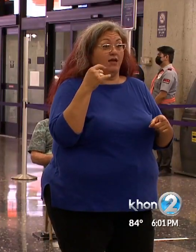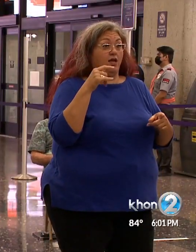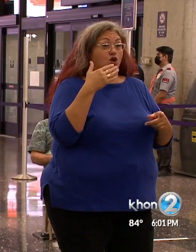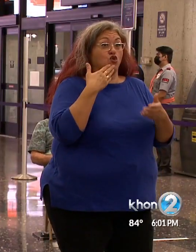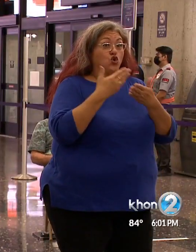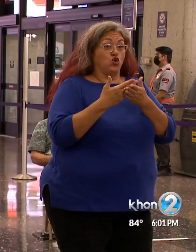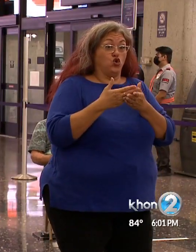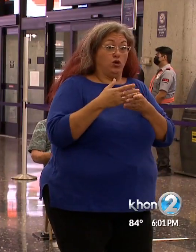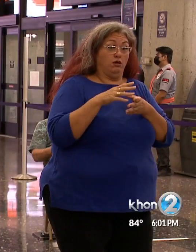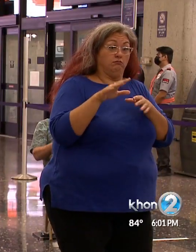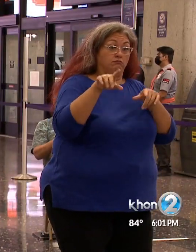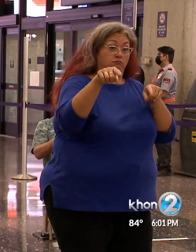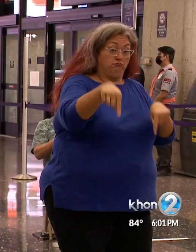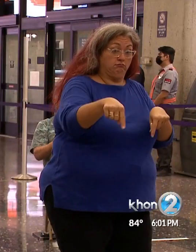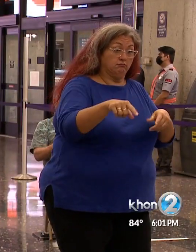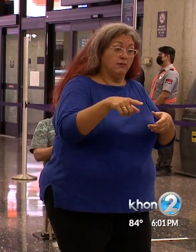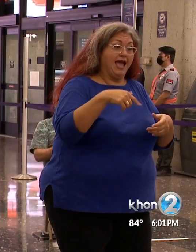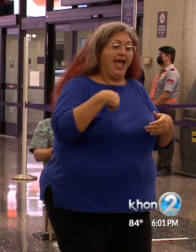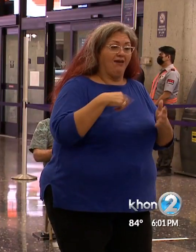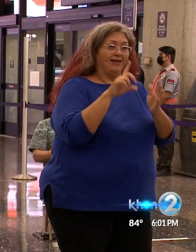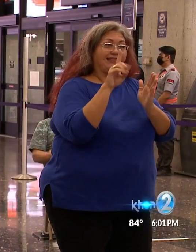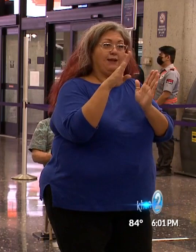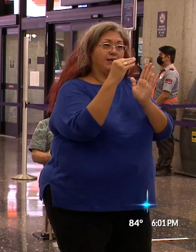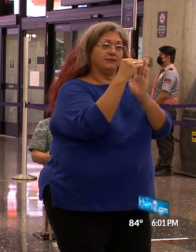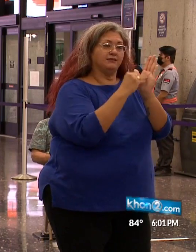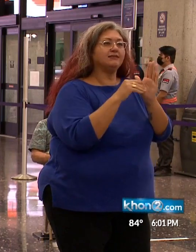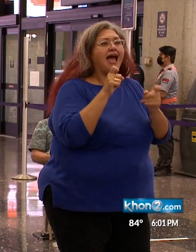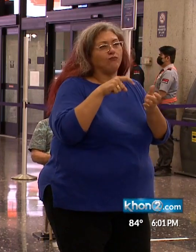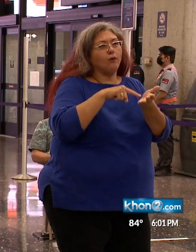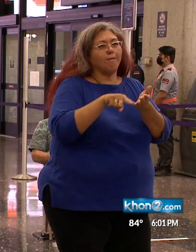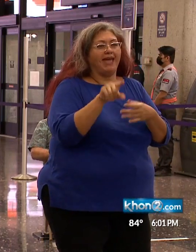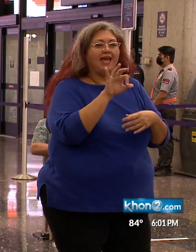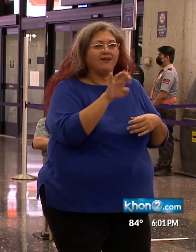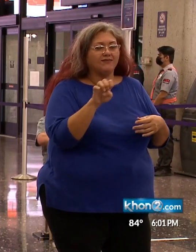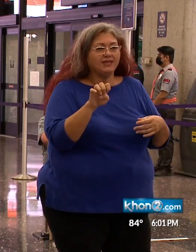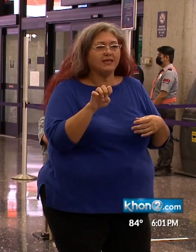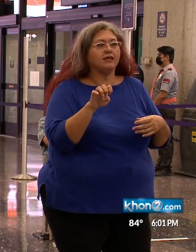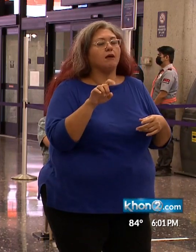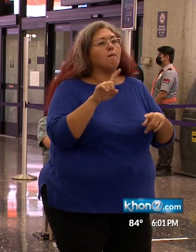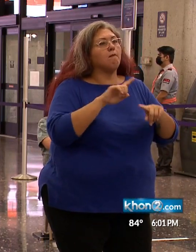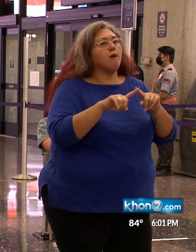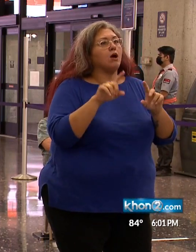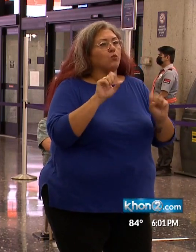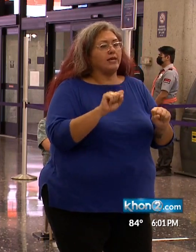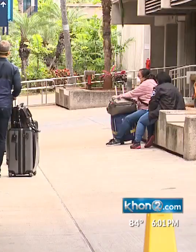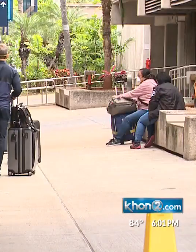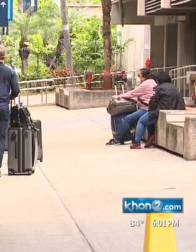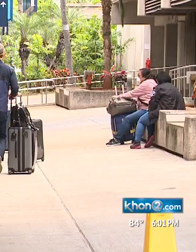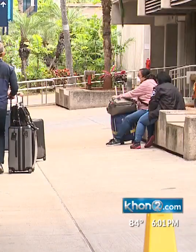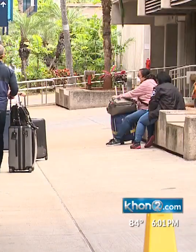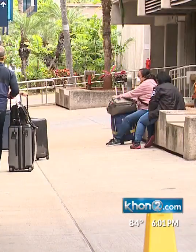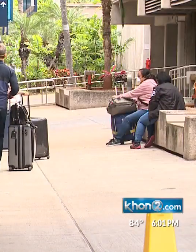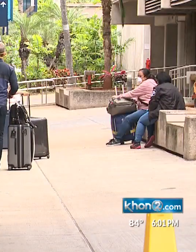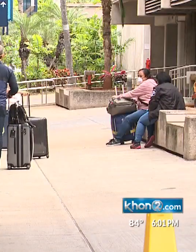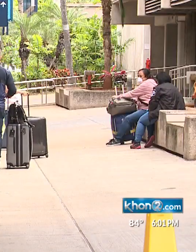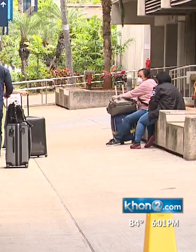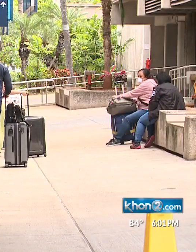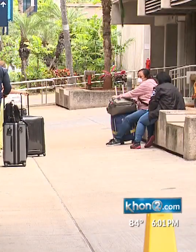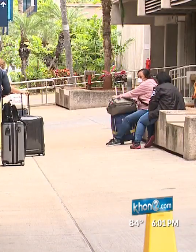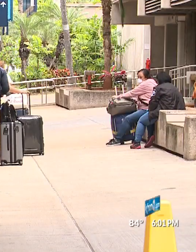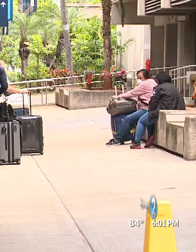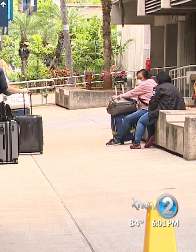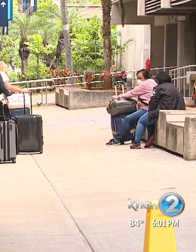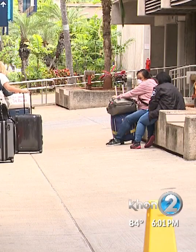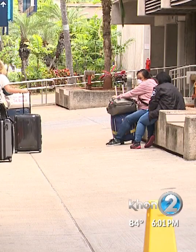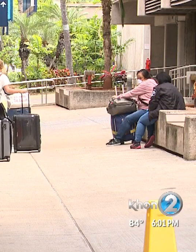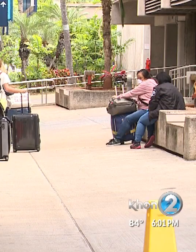partner, they have a large database, we will have a fee applied, and we can access legitimized information. As for Hawaii residents who